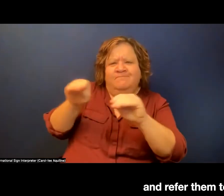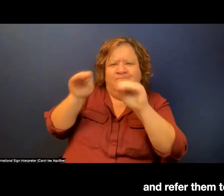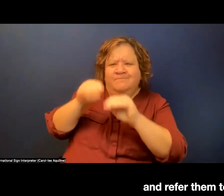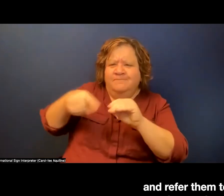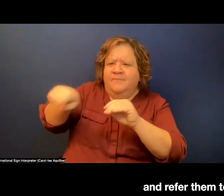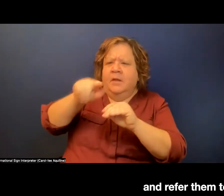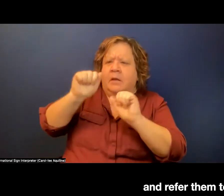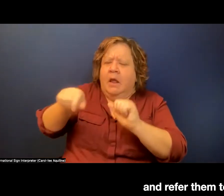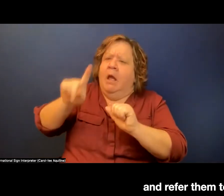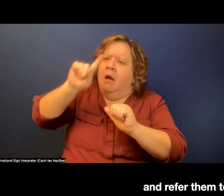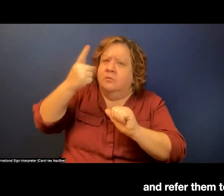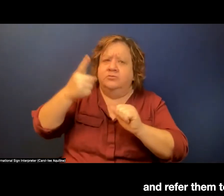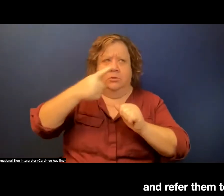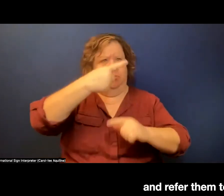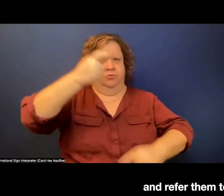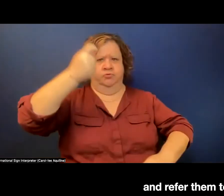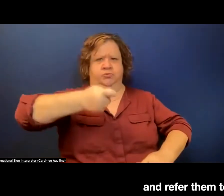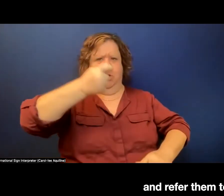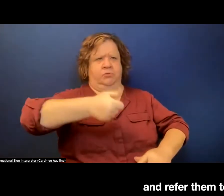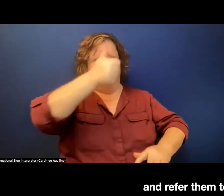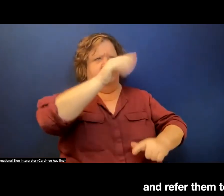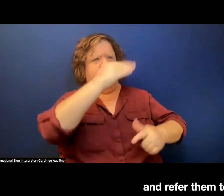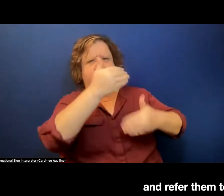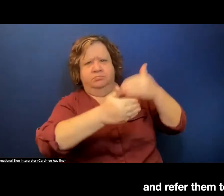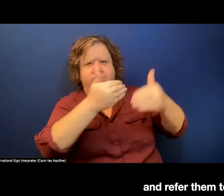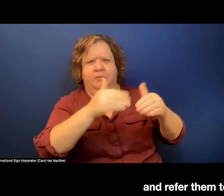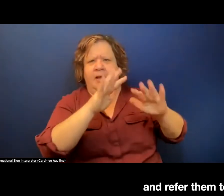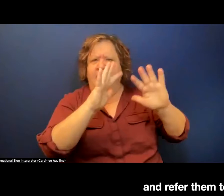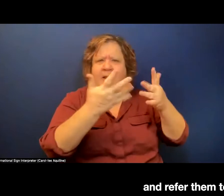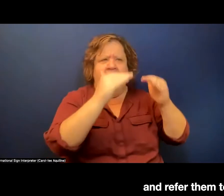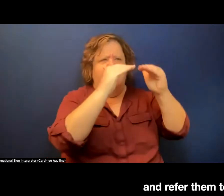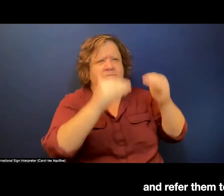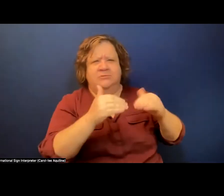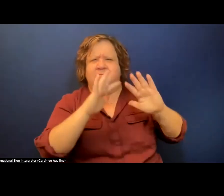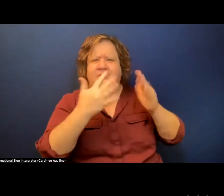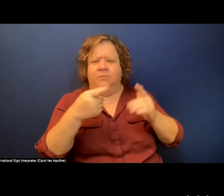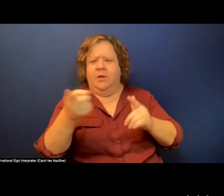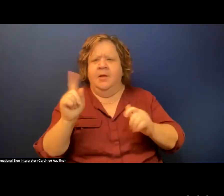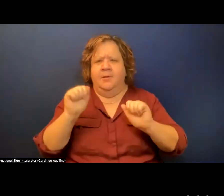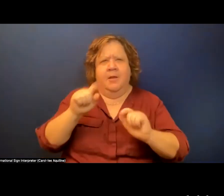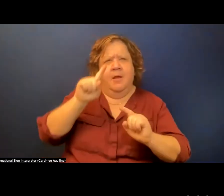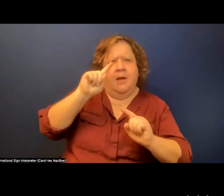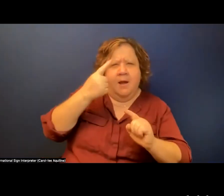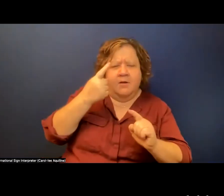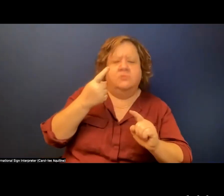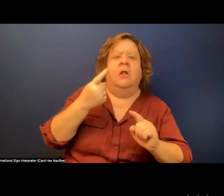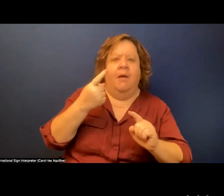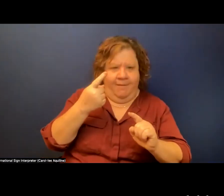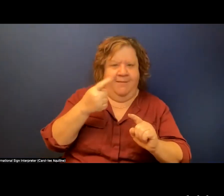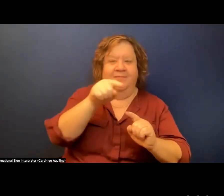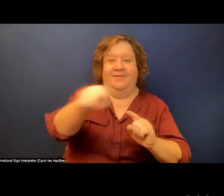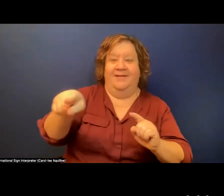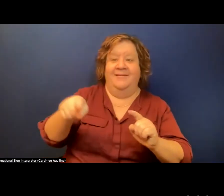gender-based violence cases and refer them to the Isange one-stop centers that support victims of violence